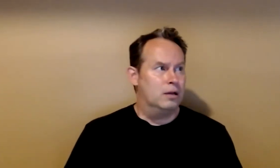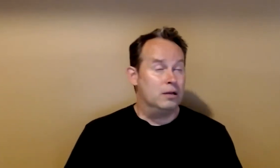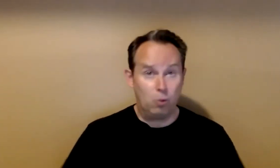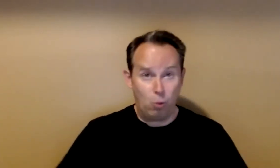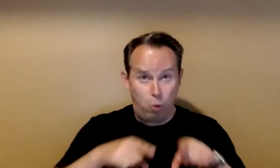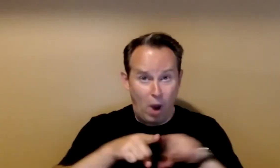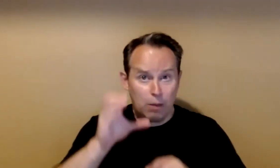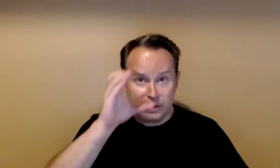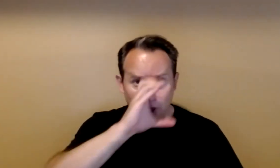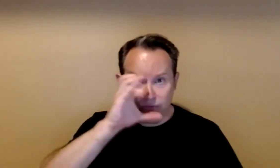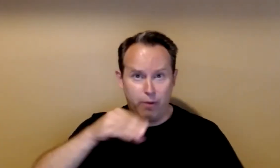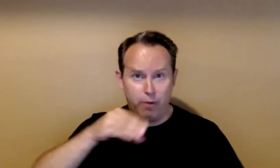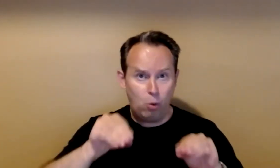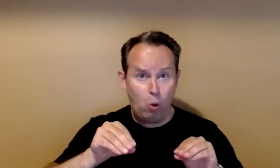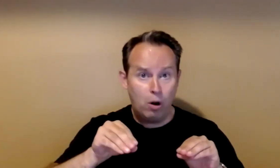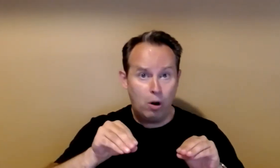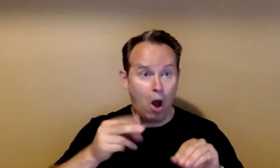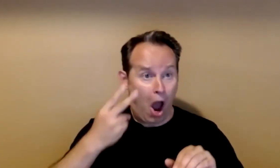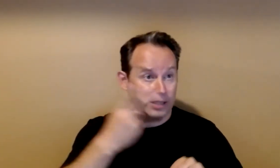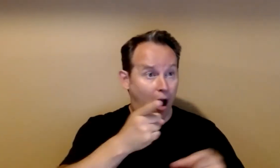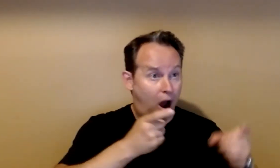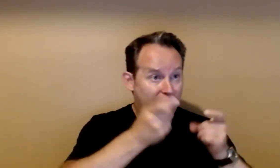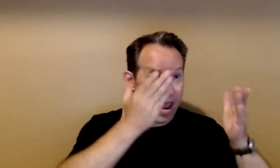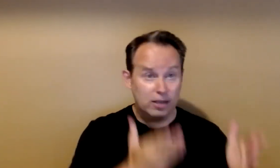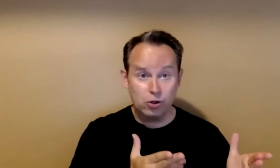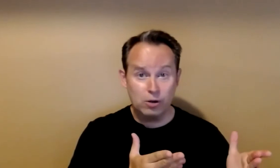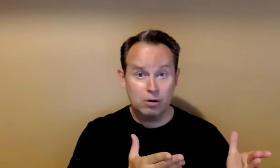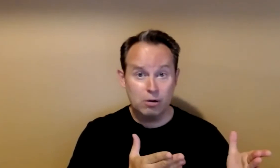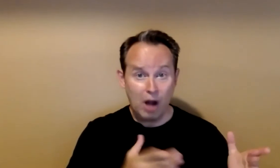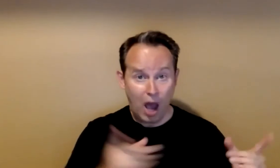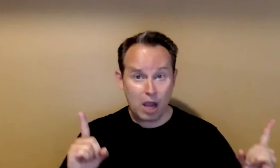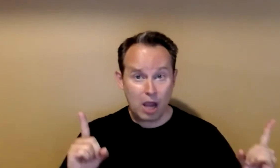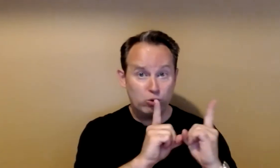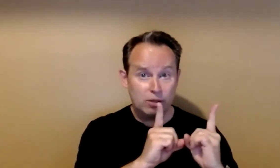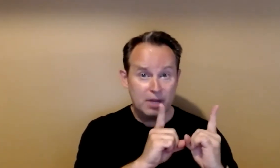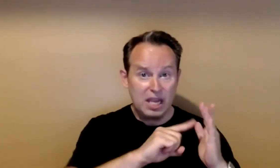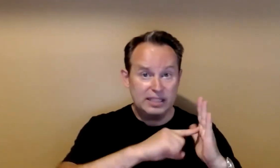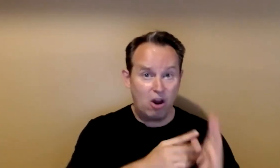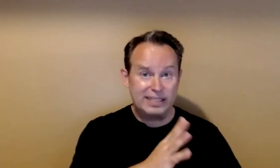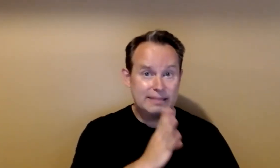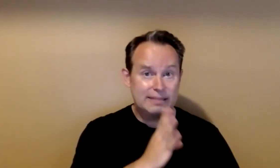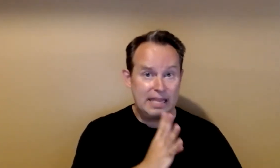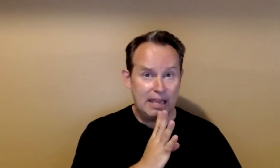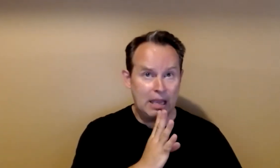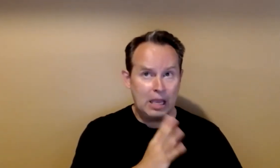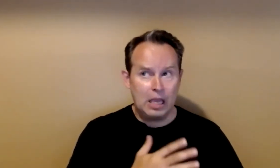there. While I was looking around the store, I saw the manager. I approached him and started